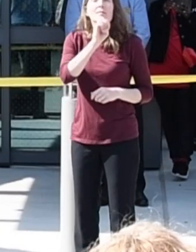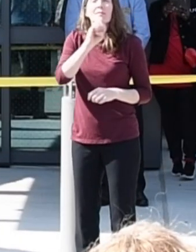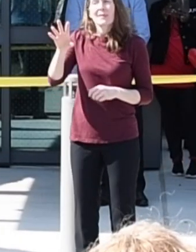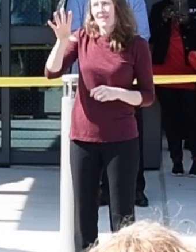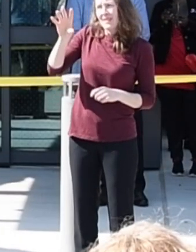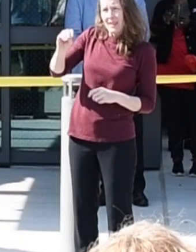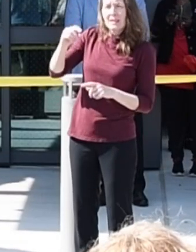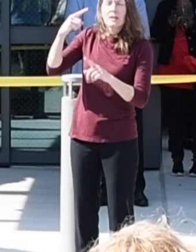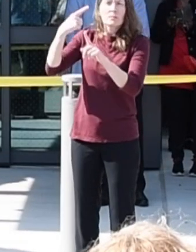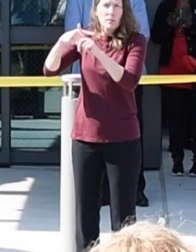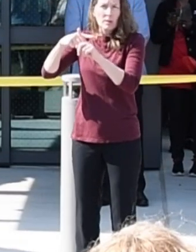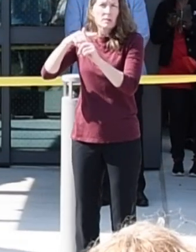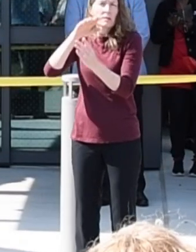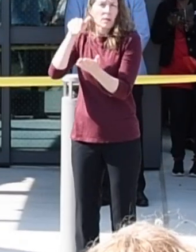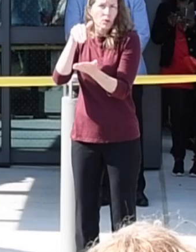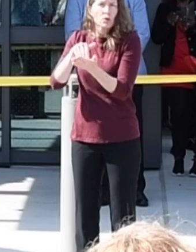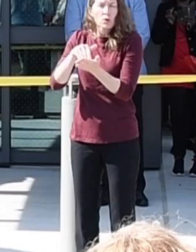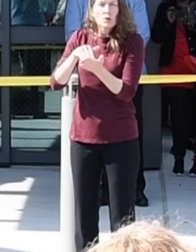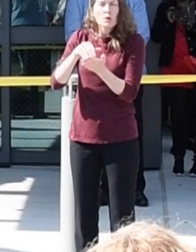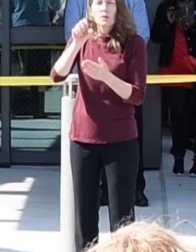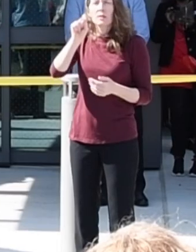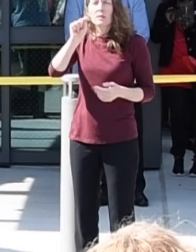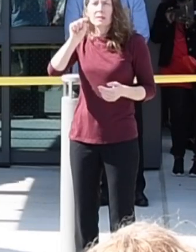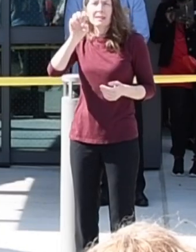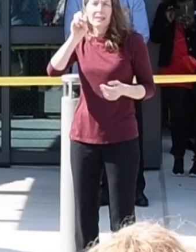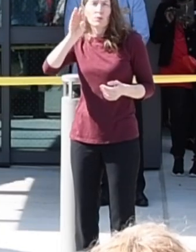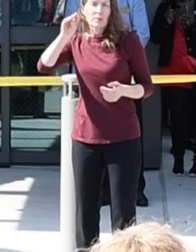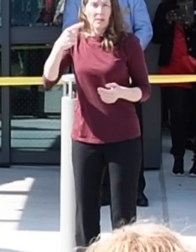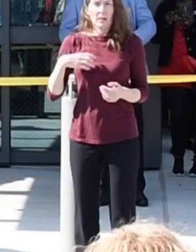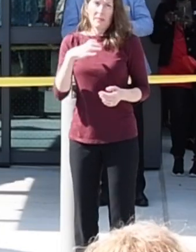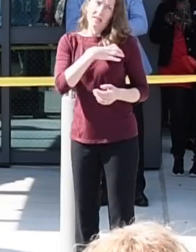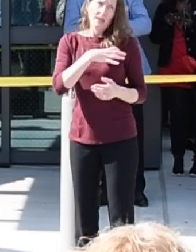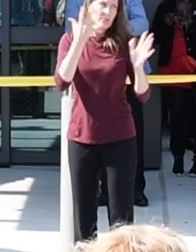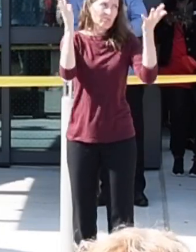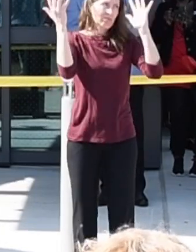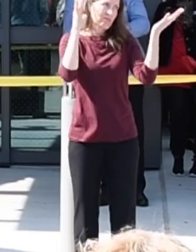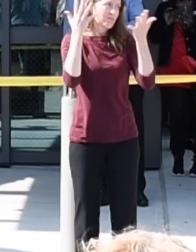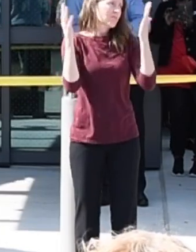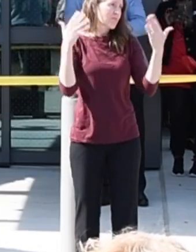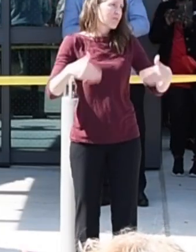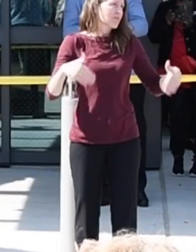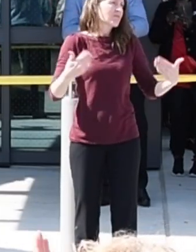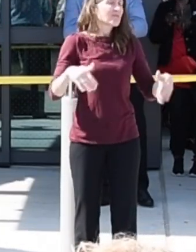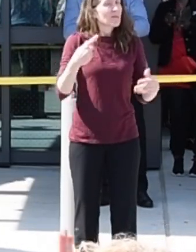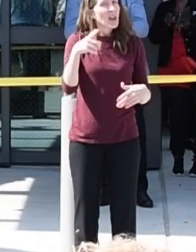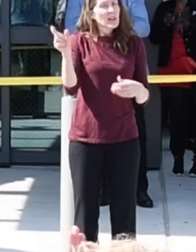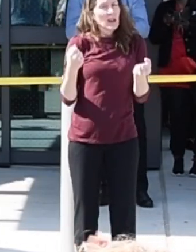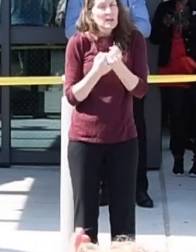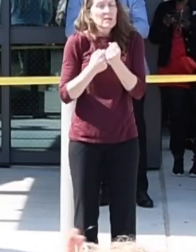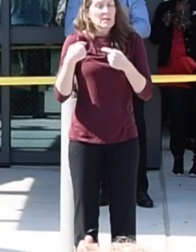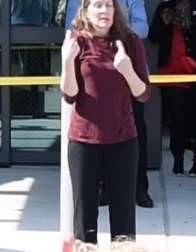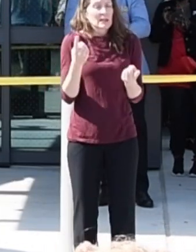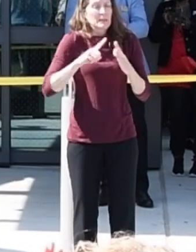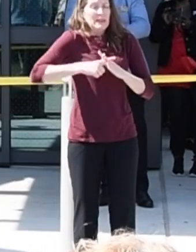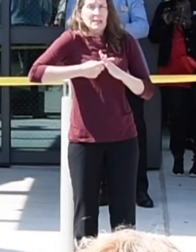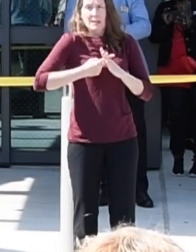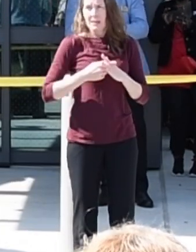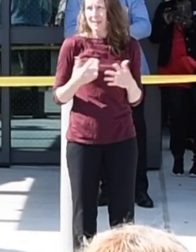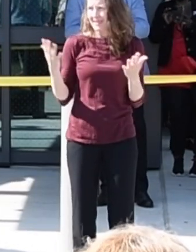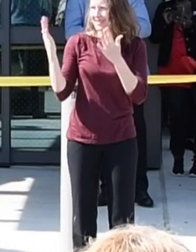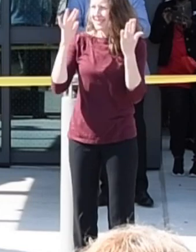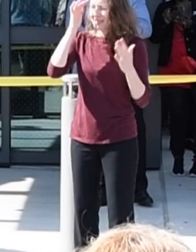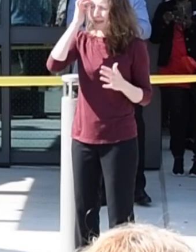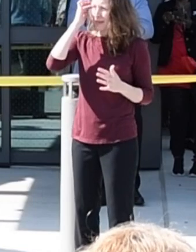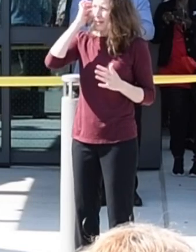who advocated for this center since day one. Give them some applause. Thank you. Thank you.